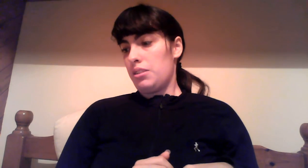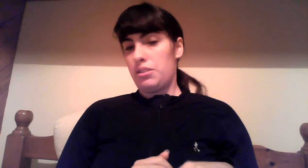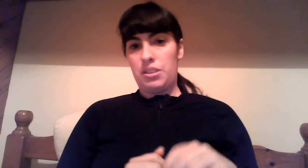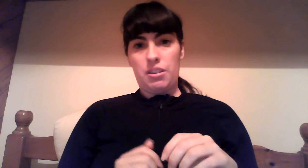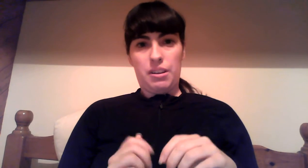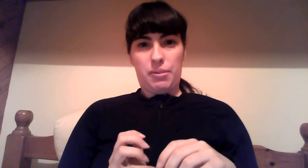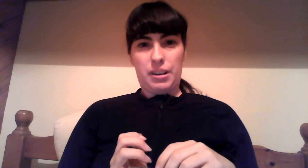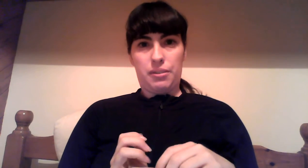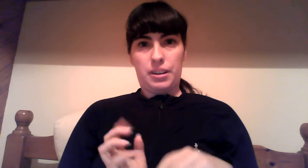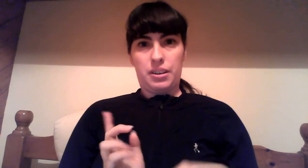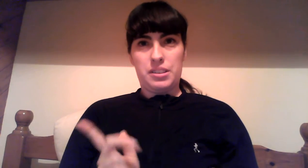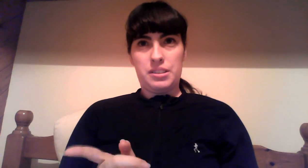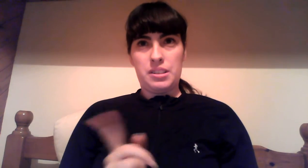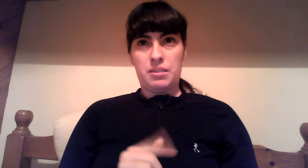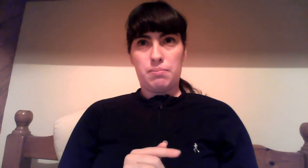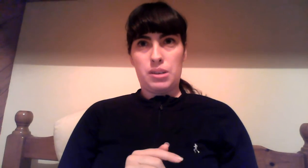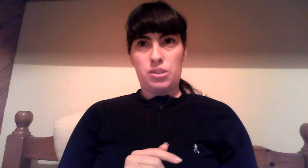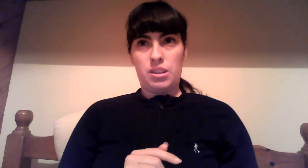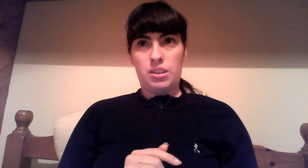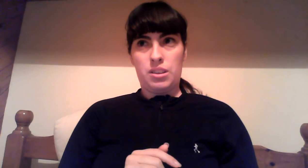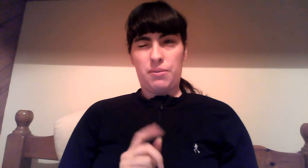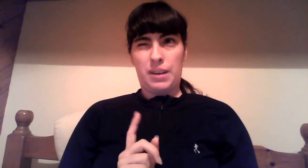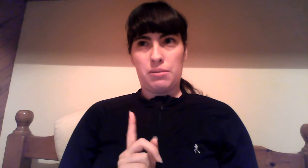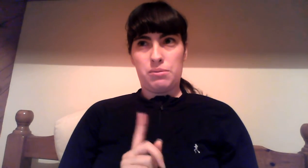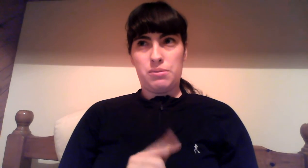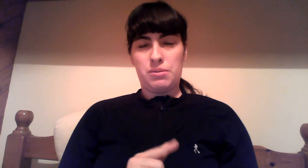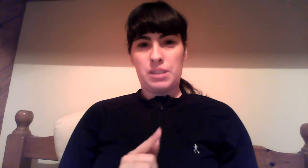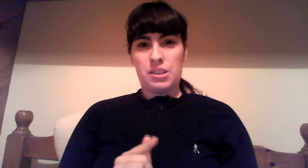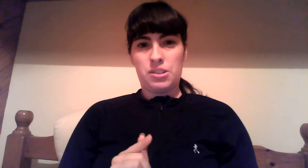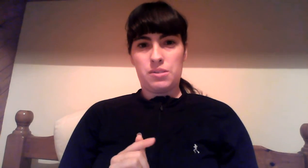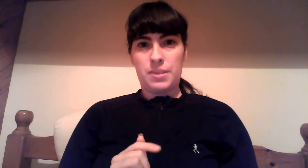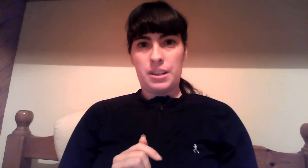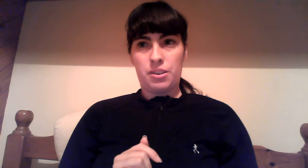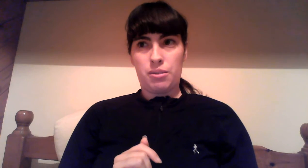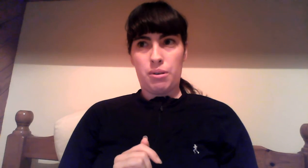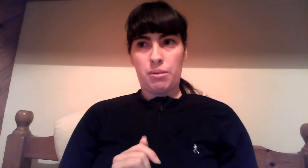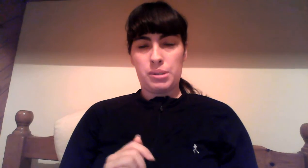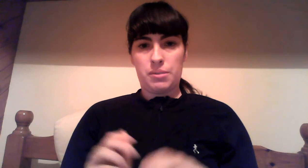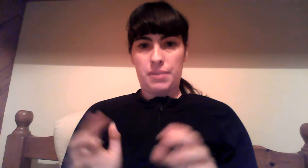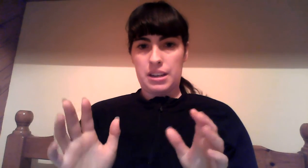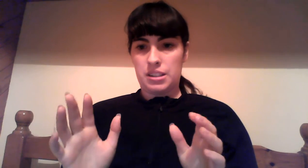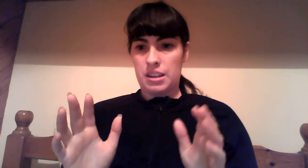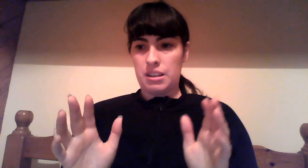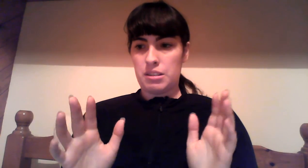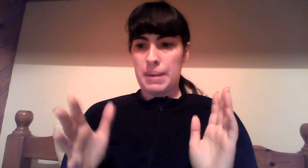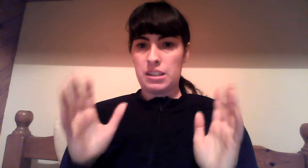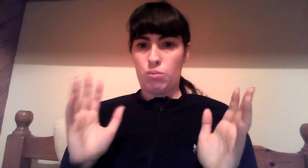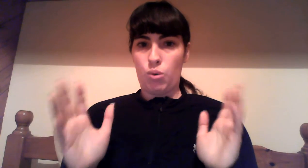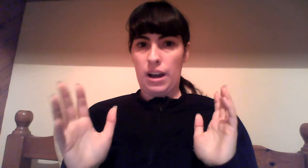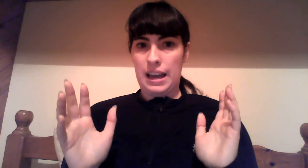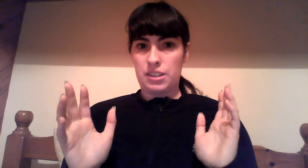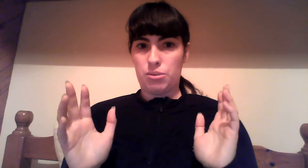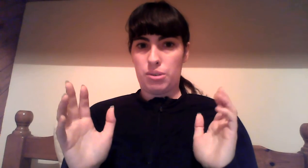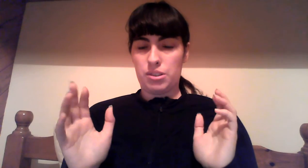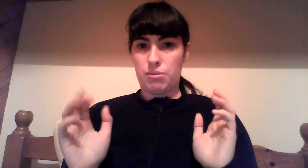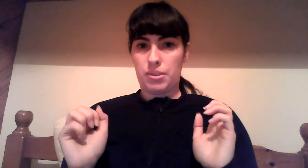The only other thing I think I didn't mention in the foundations video was the fact that depending on what hand you are, so whether